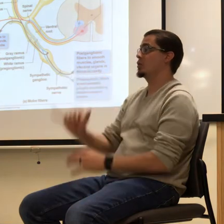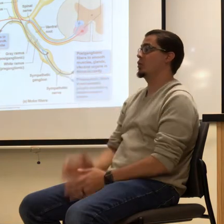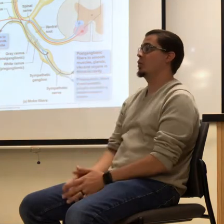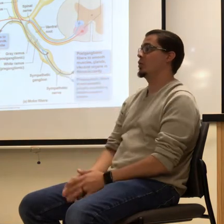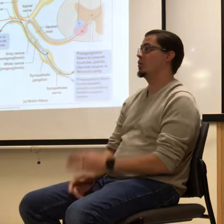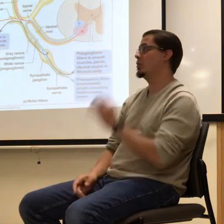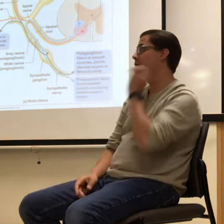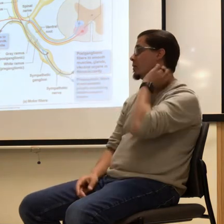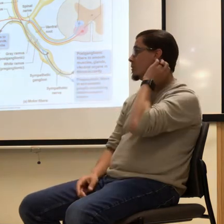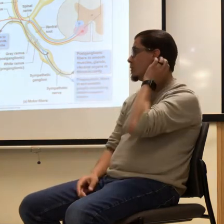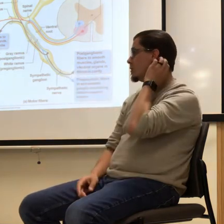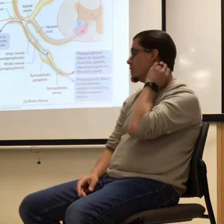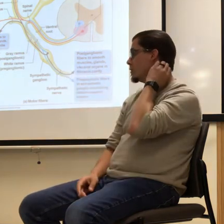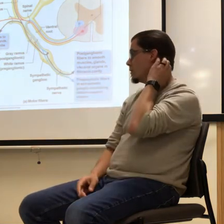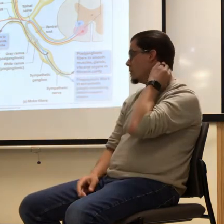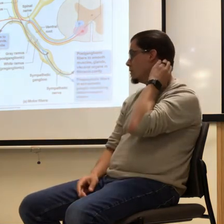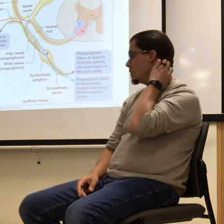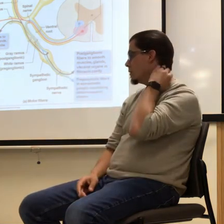Pre,